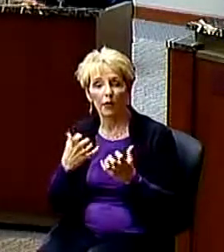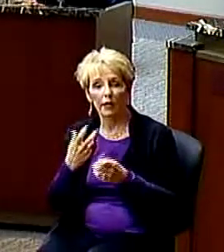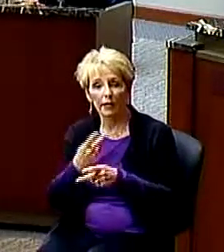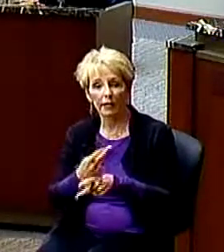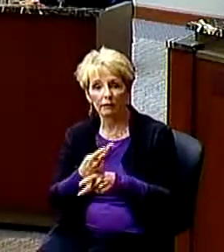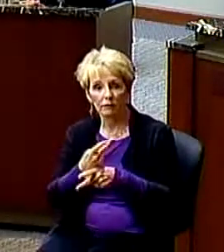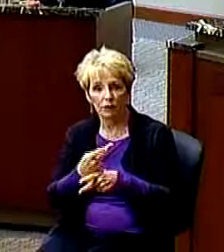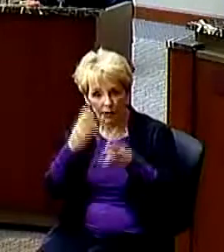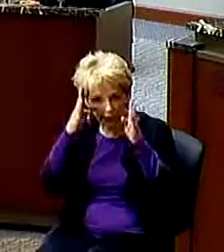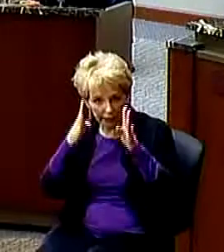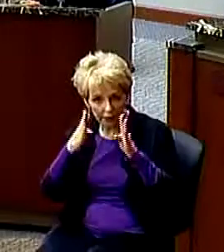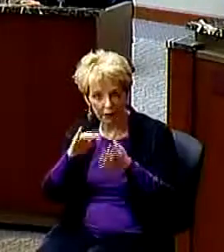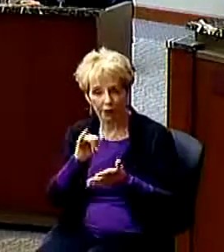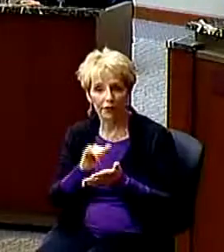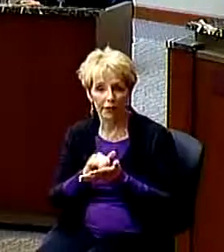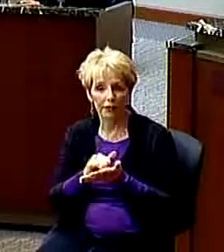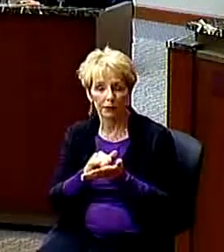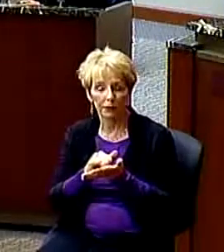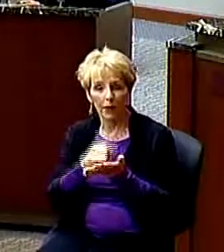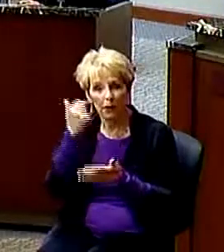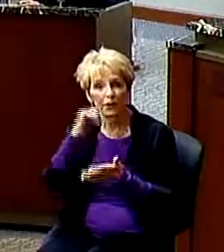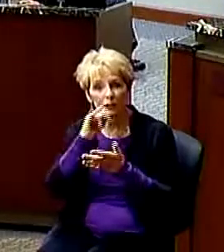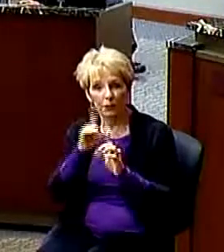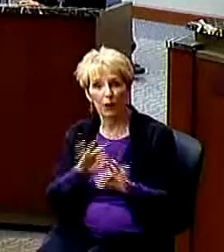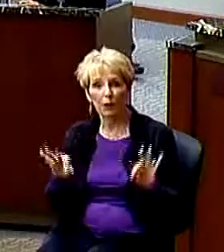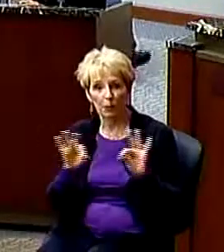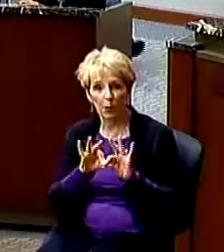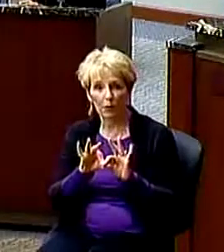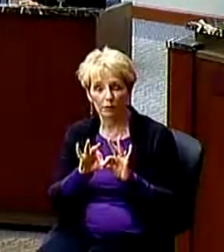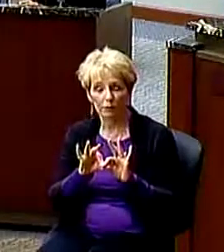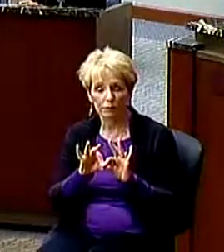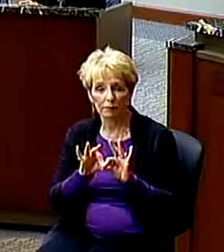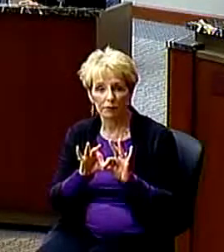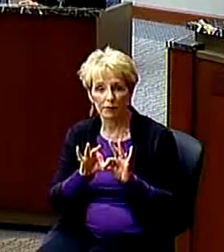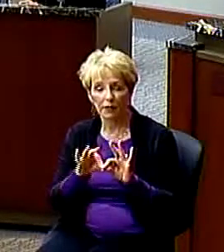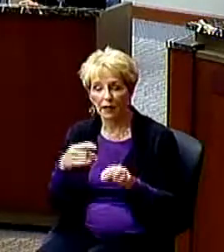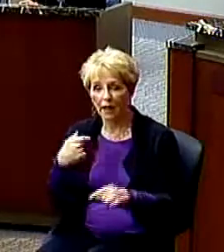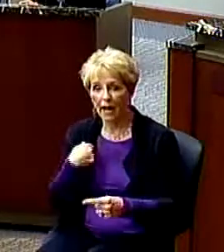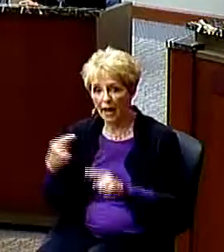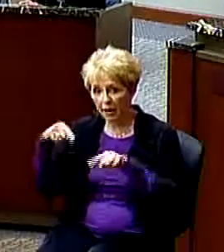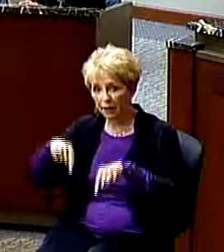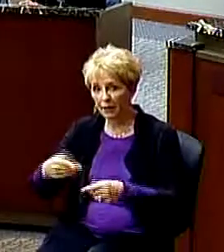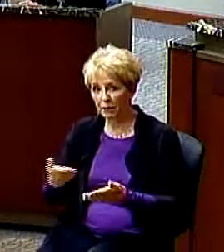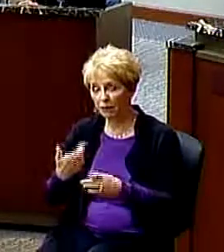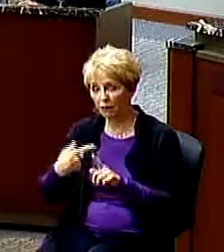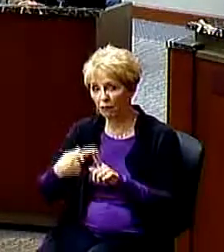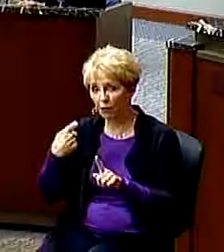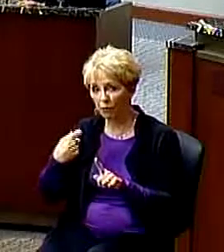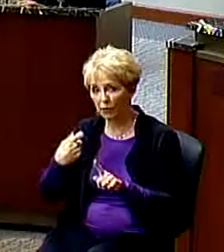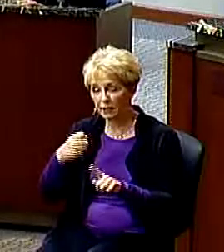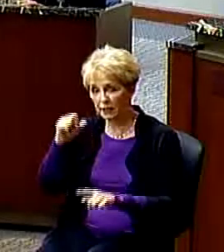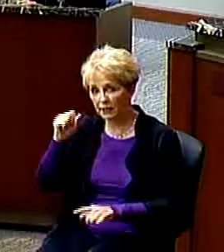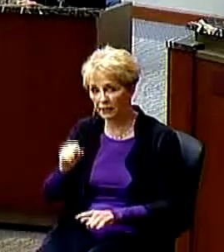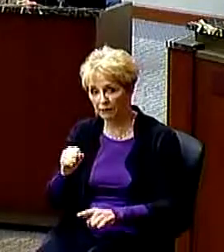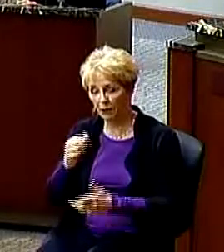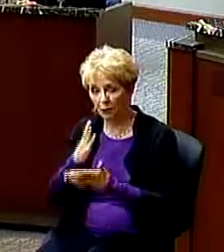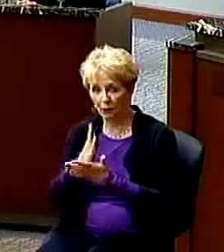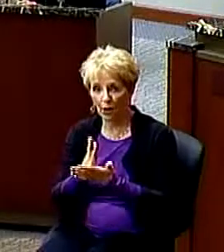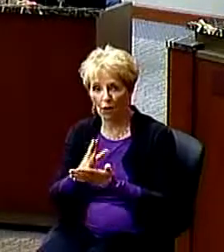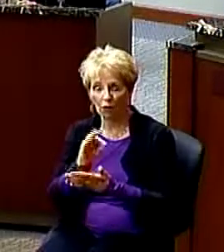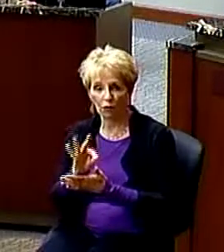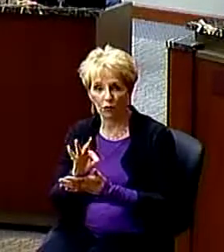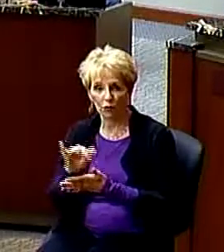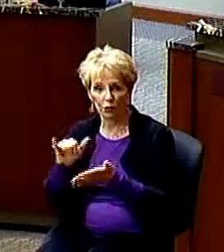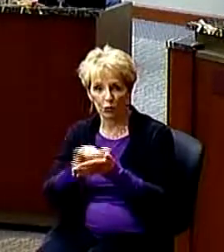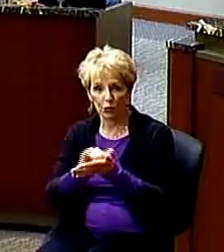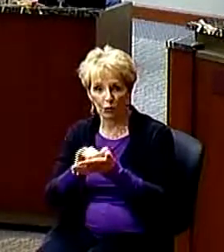careful attention to this because it's important. I came here from the southern tier of